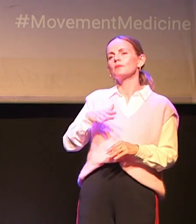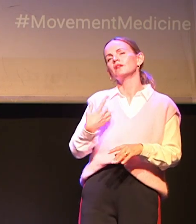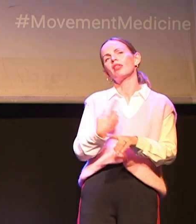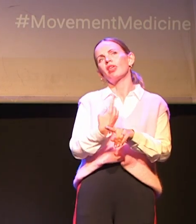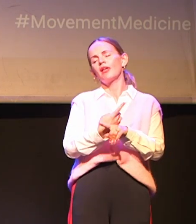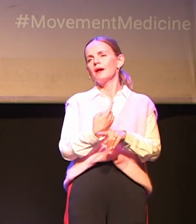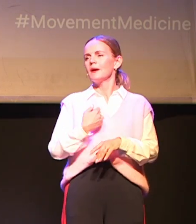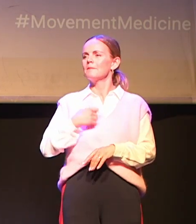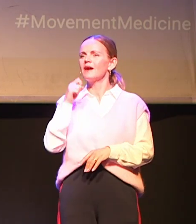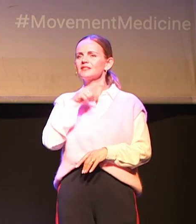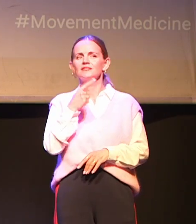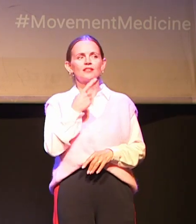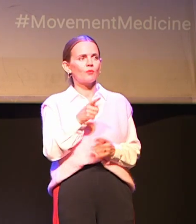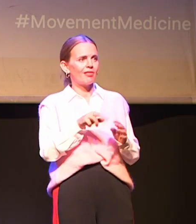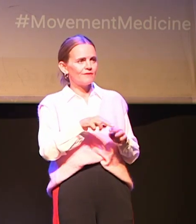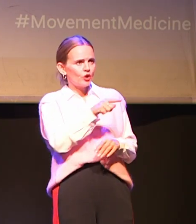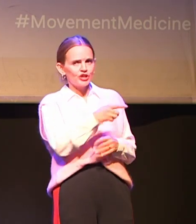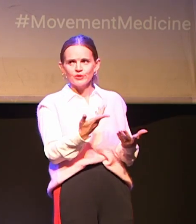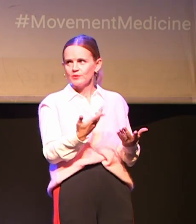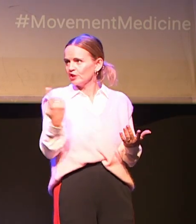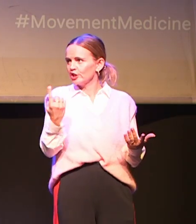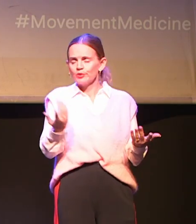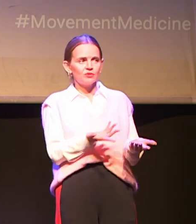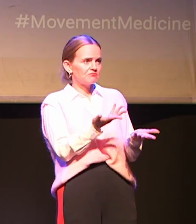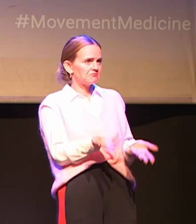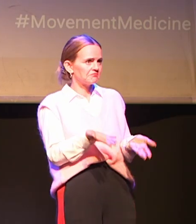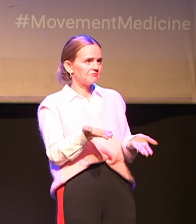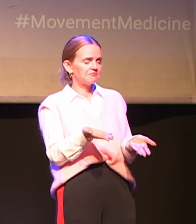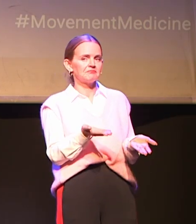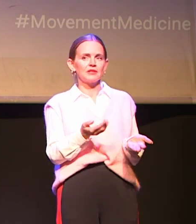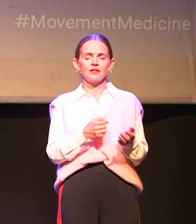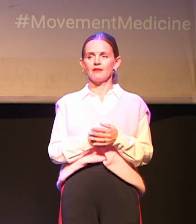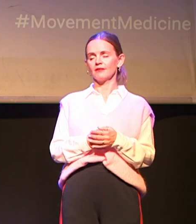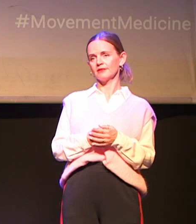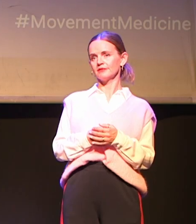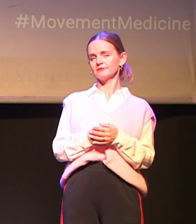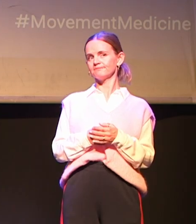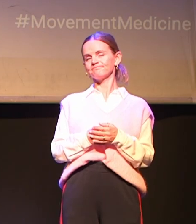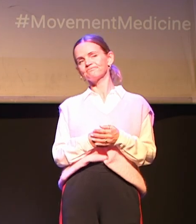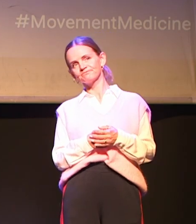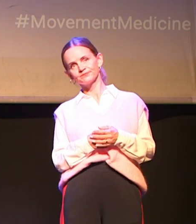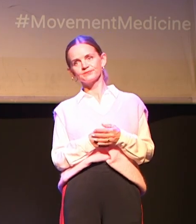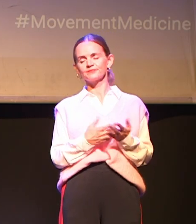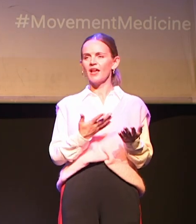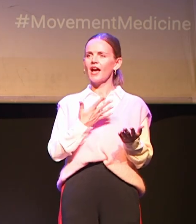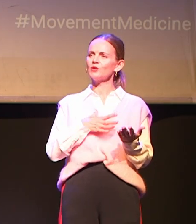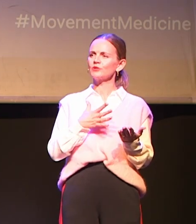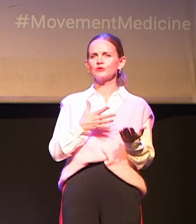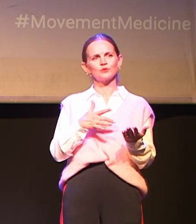son said to me, but if not you, then who? Right? And I want to say that not as burden, but